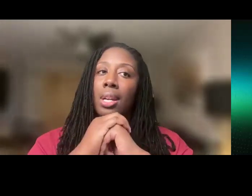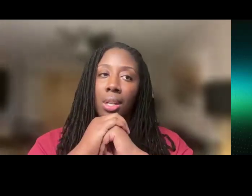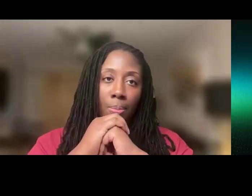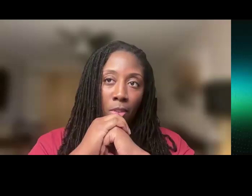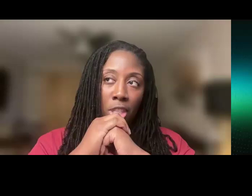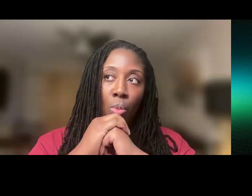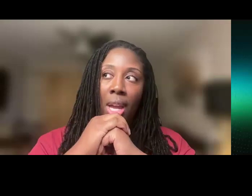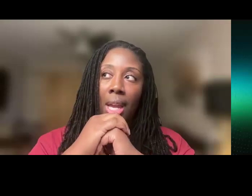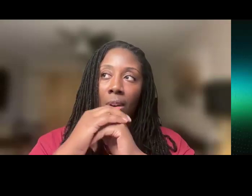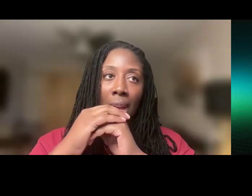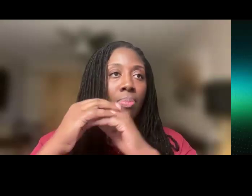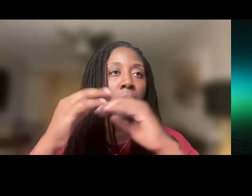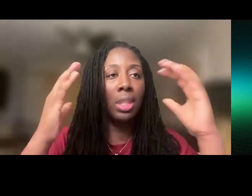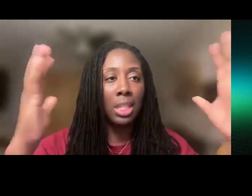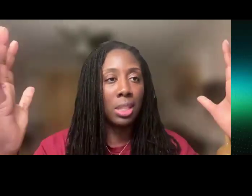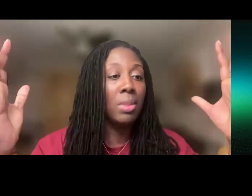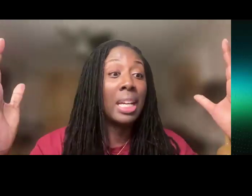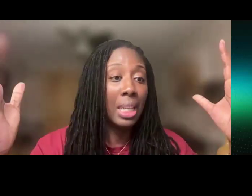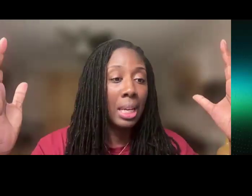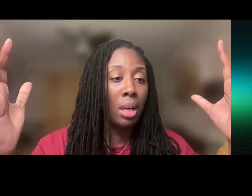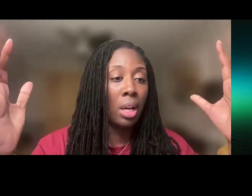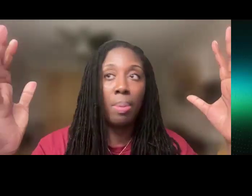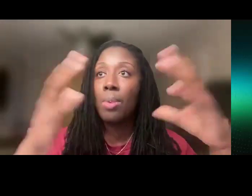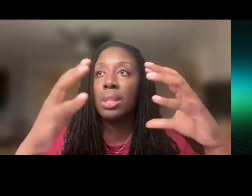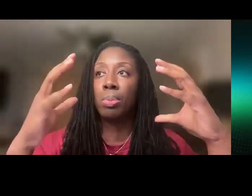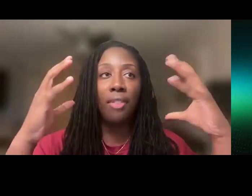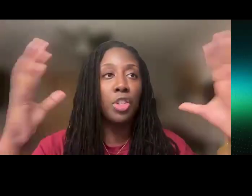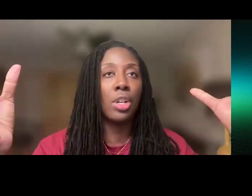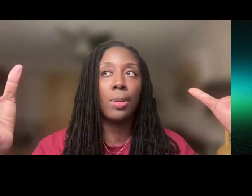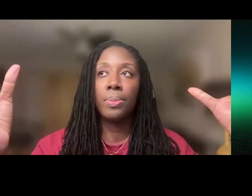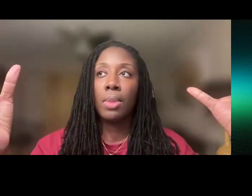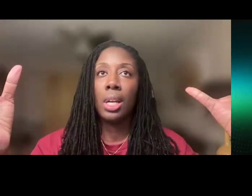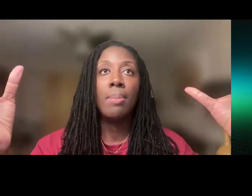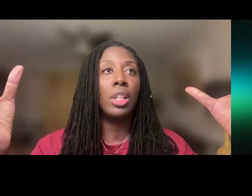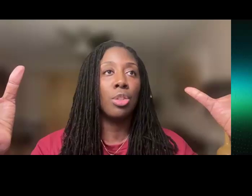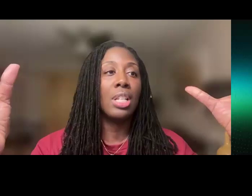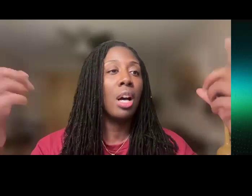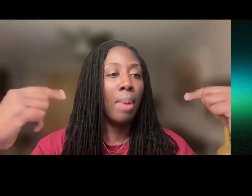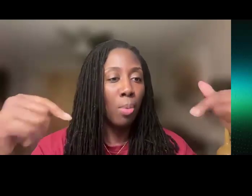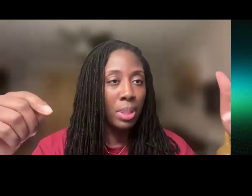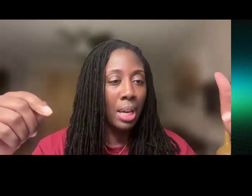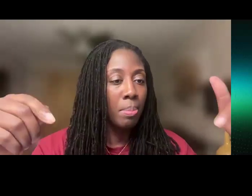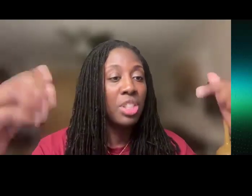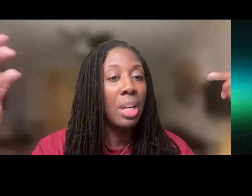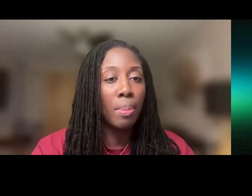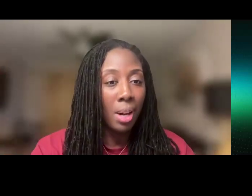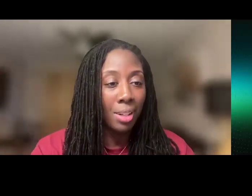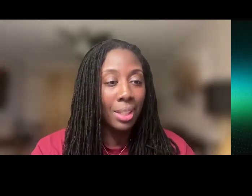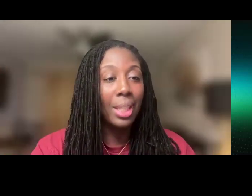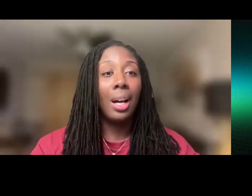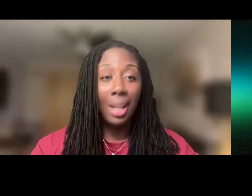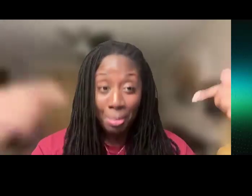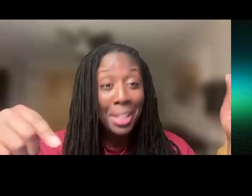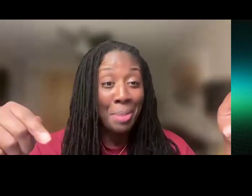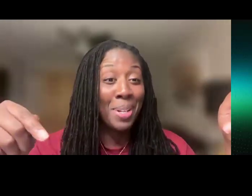may be some way, okay, this Nikki Powis left her email address on my website, but she never